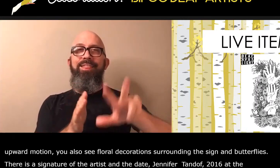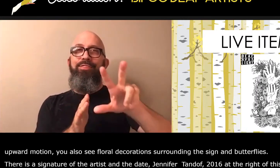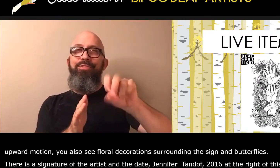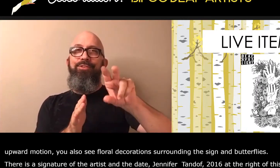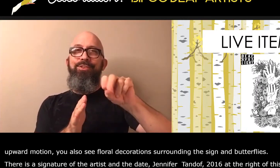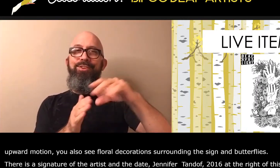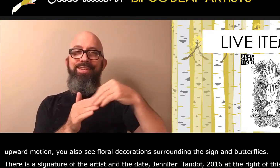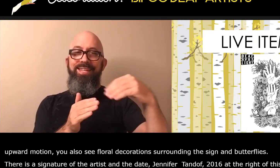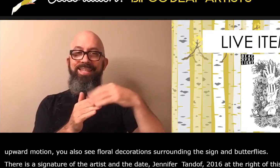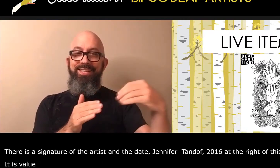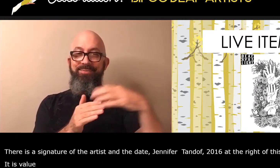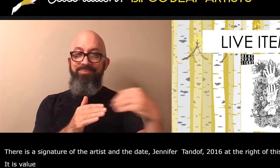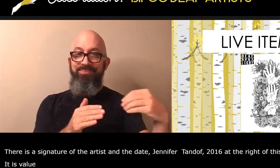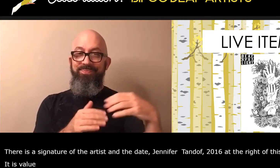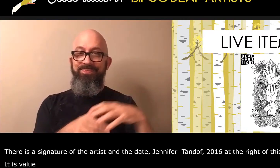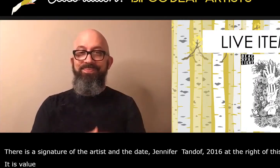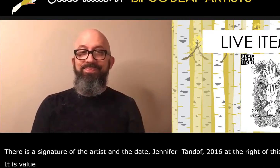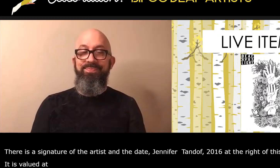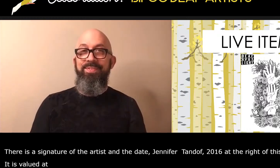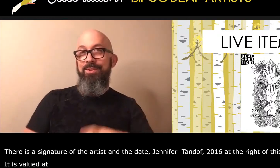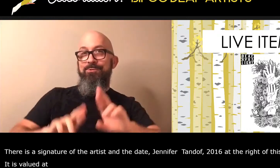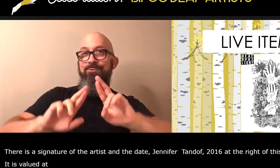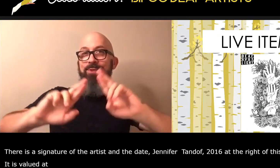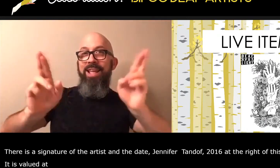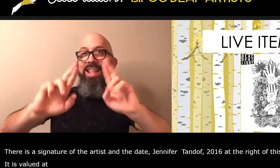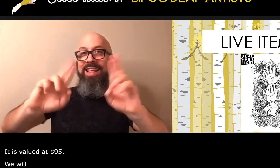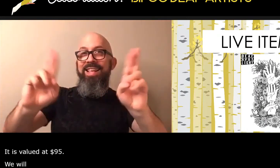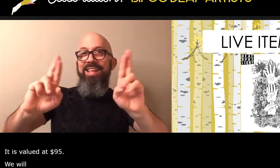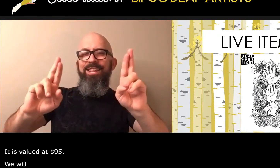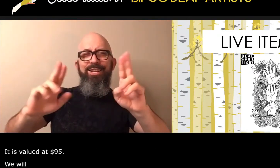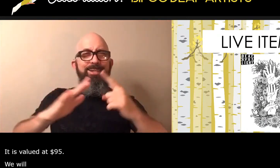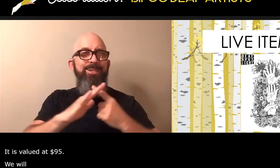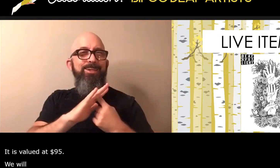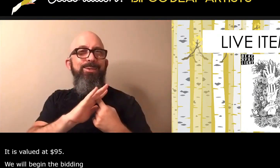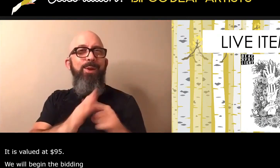We will begin the bidding at $30.